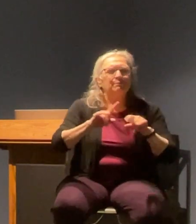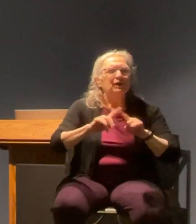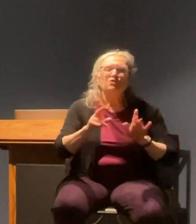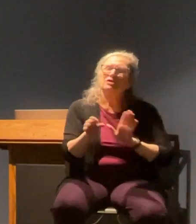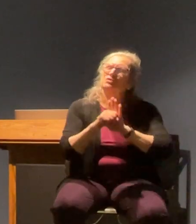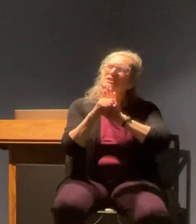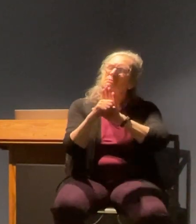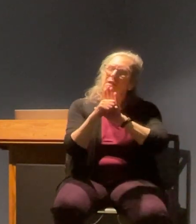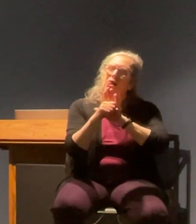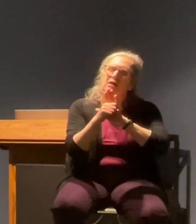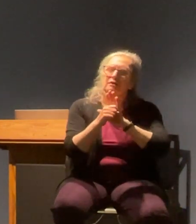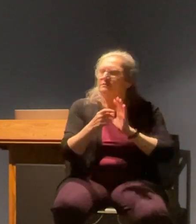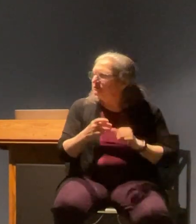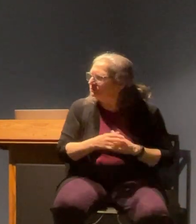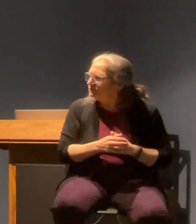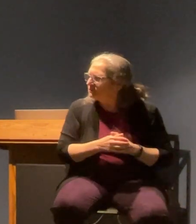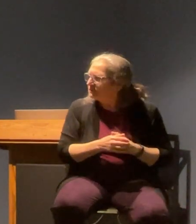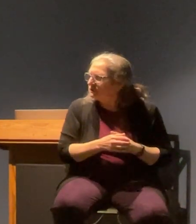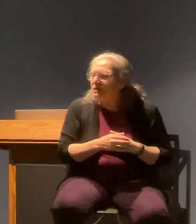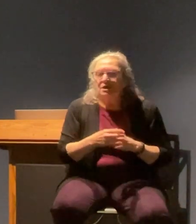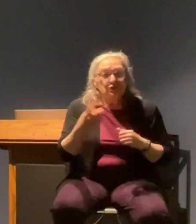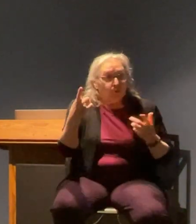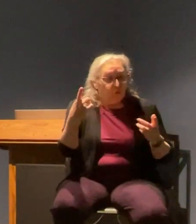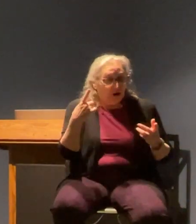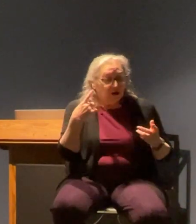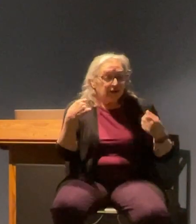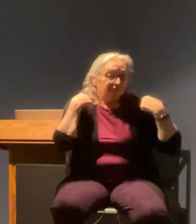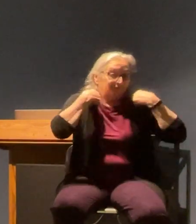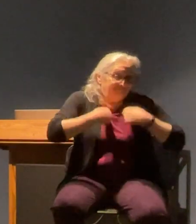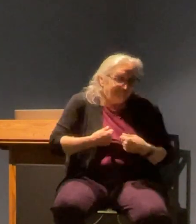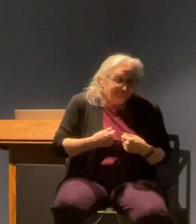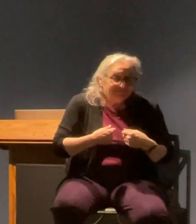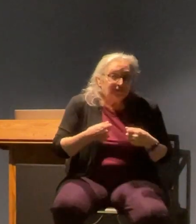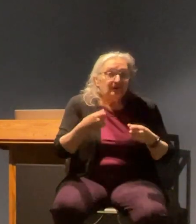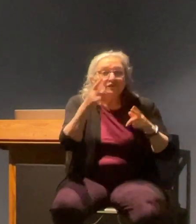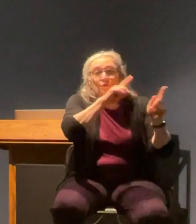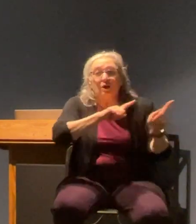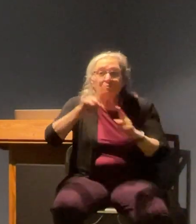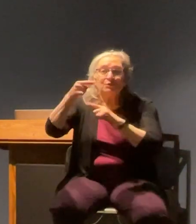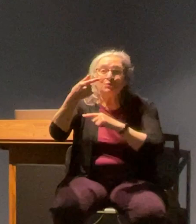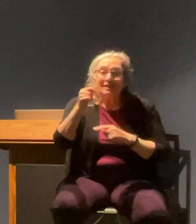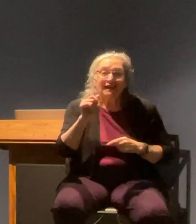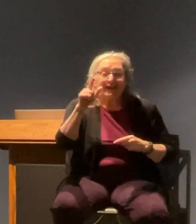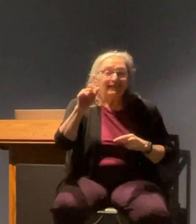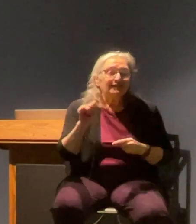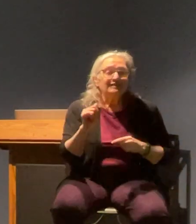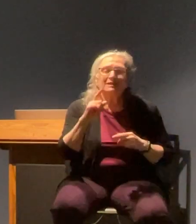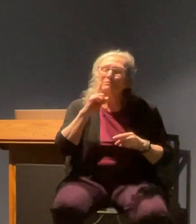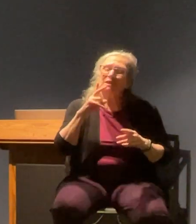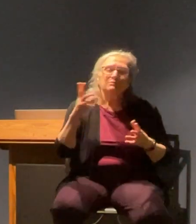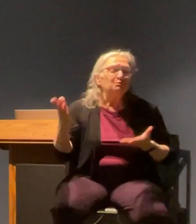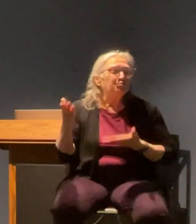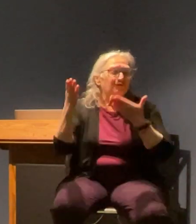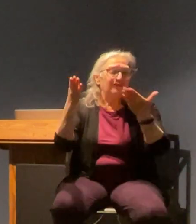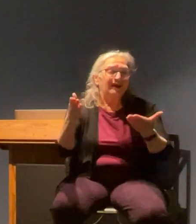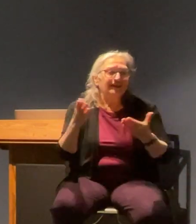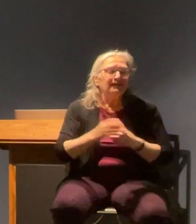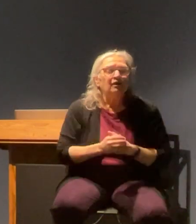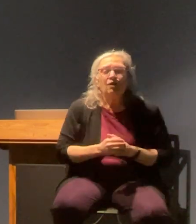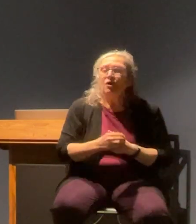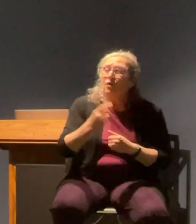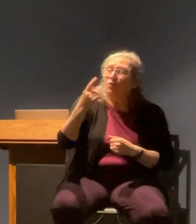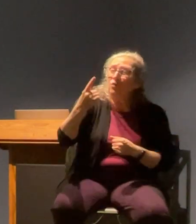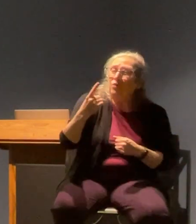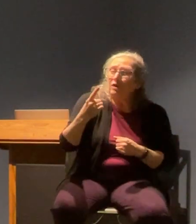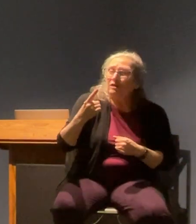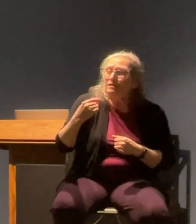from the last gala for his job interview. See, sometimes it's about the small things that provide access. So we took a bunch of youth, one individual came